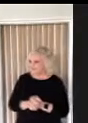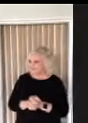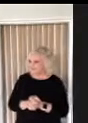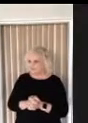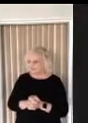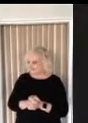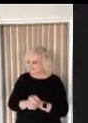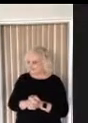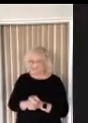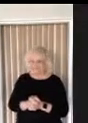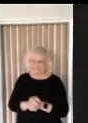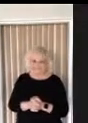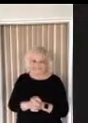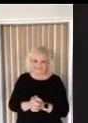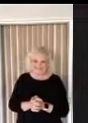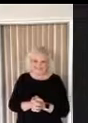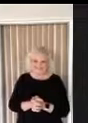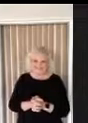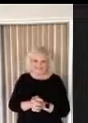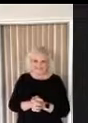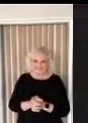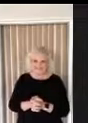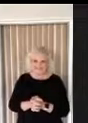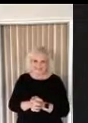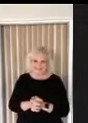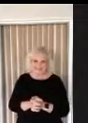I'm the only one who doesn't. Sorry.